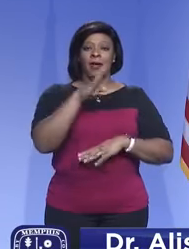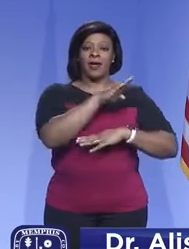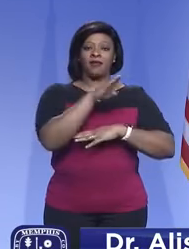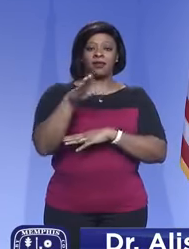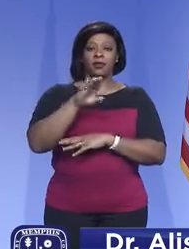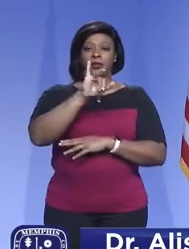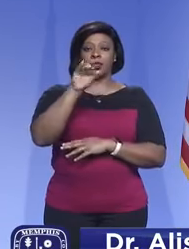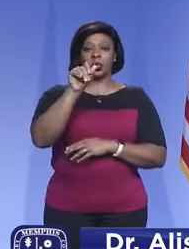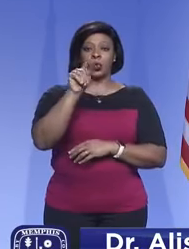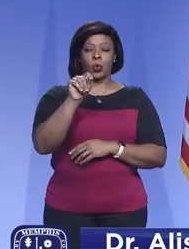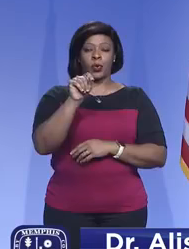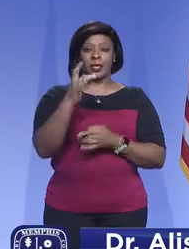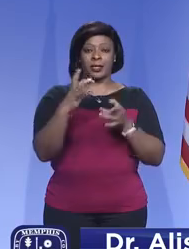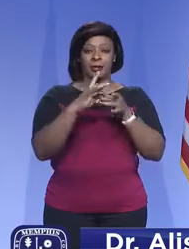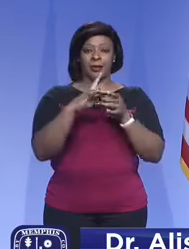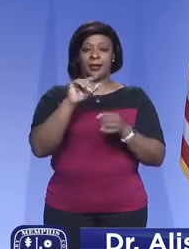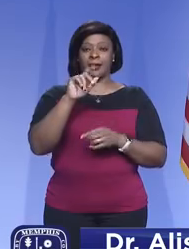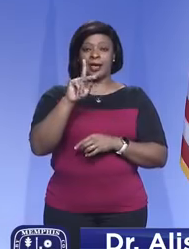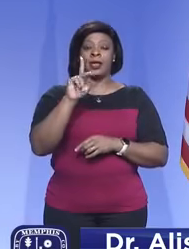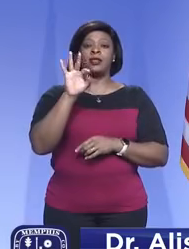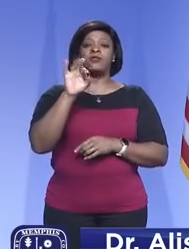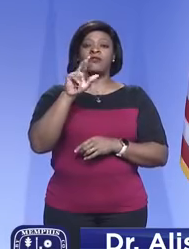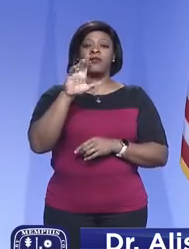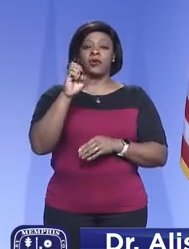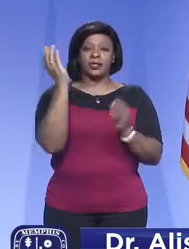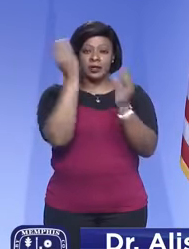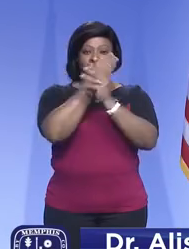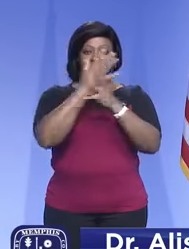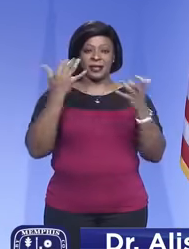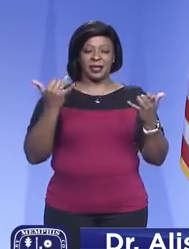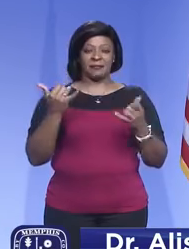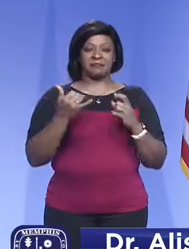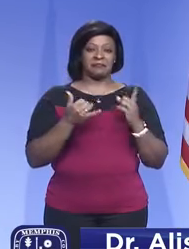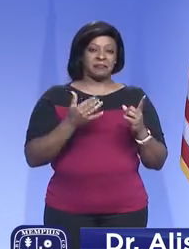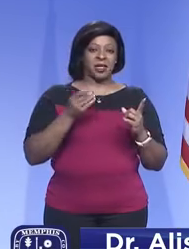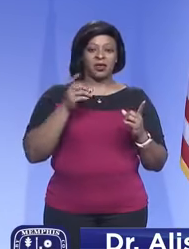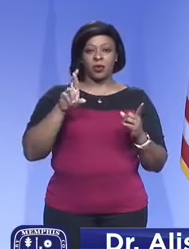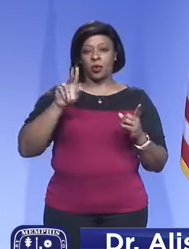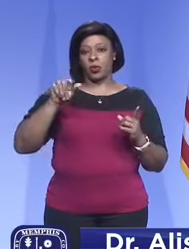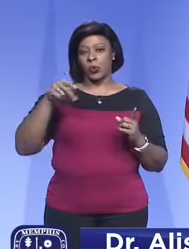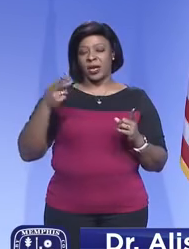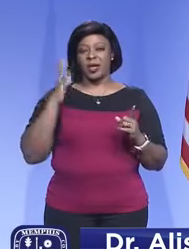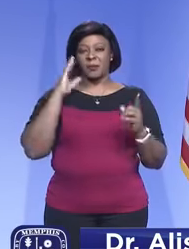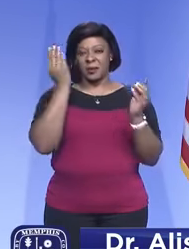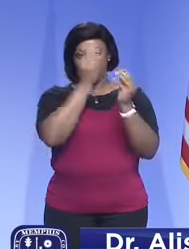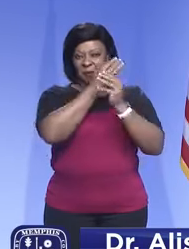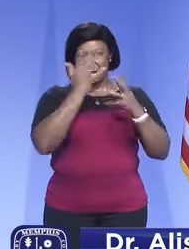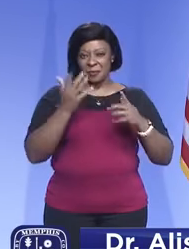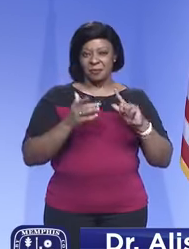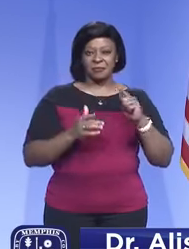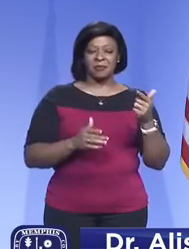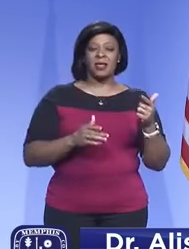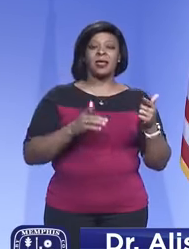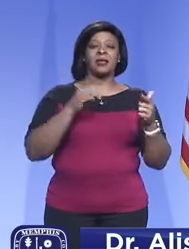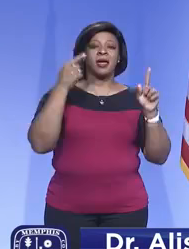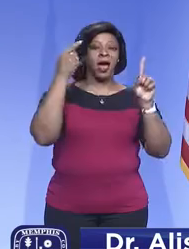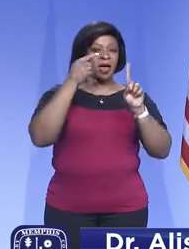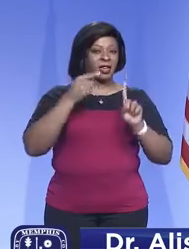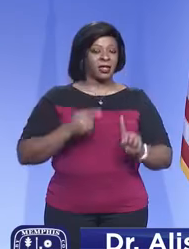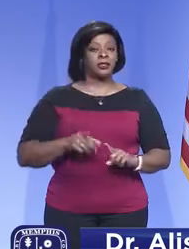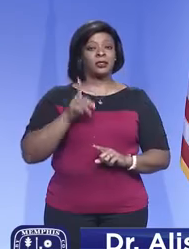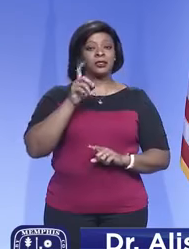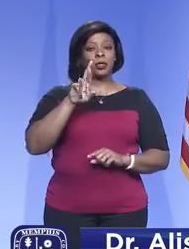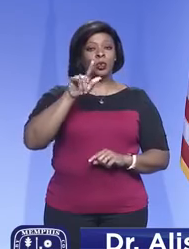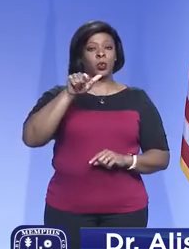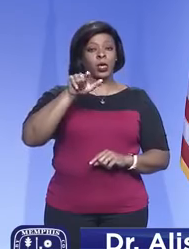Joint Task Force update. Today, it'll be me and Dr. Randolph. I'll give a few updates and some key highlights, and Dr.